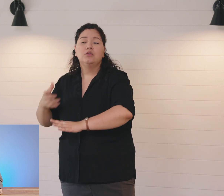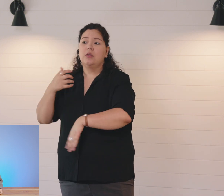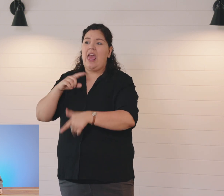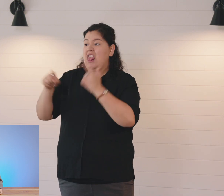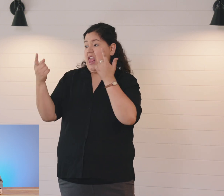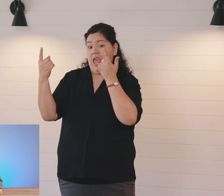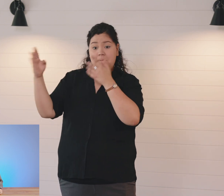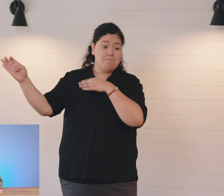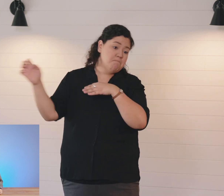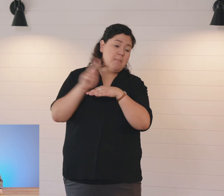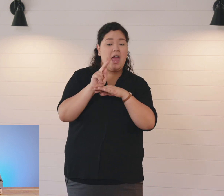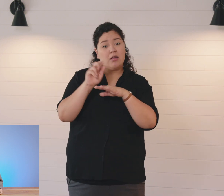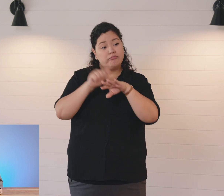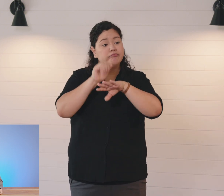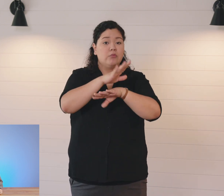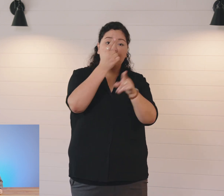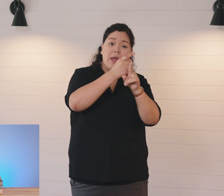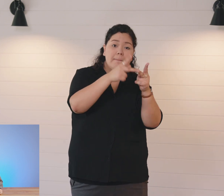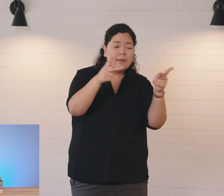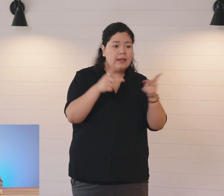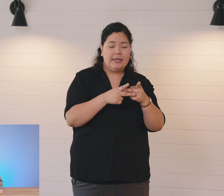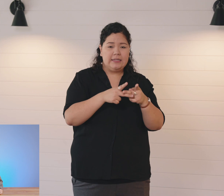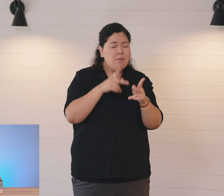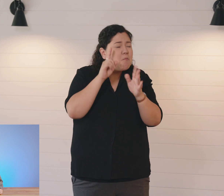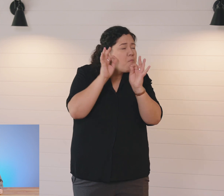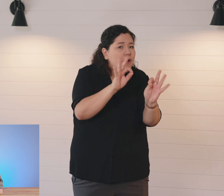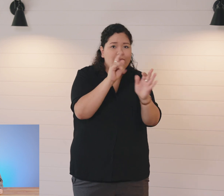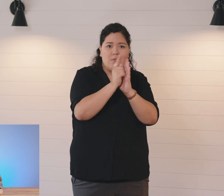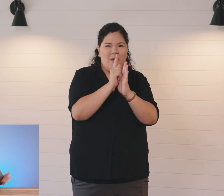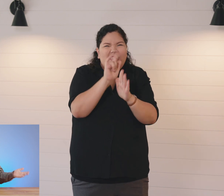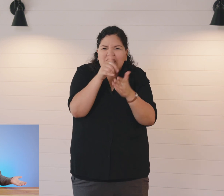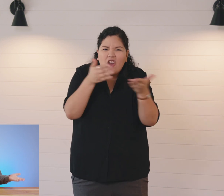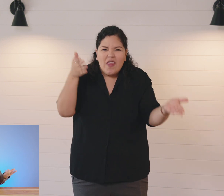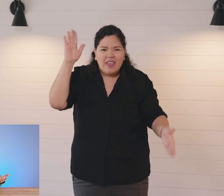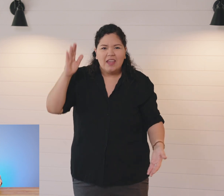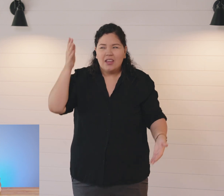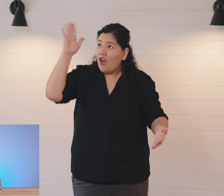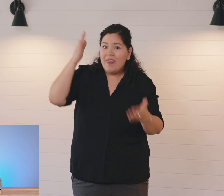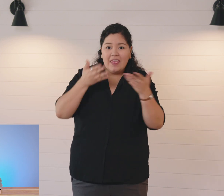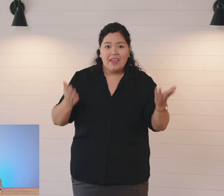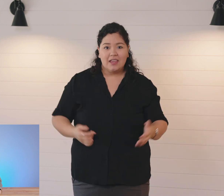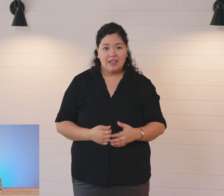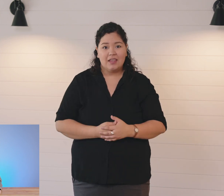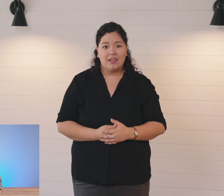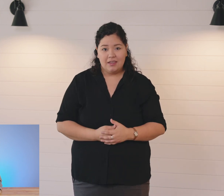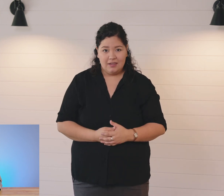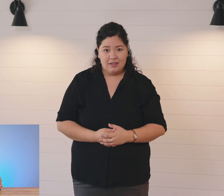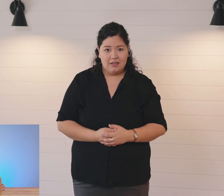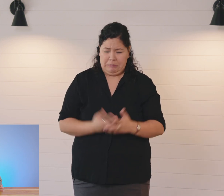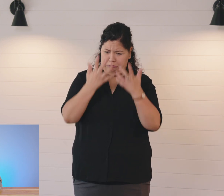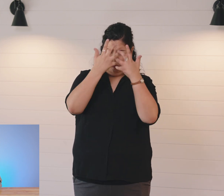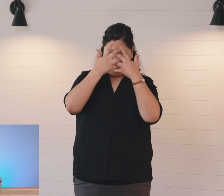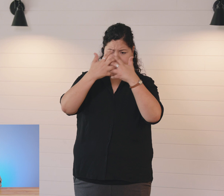there just at the moment that I needed it. God thing. That's what we call a God thing, right? Or